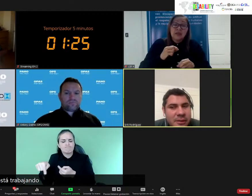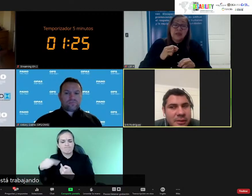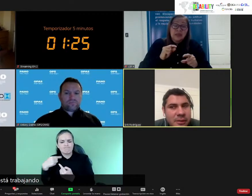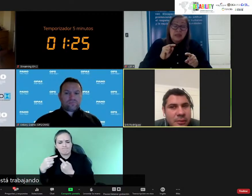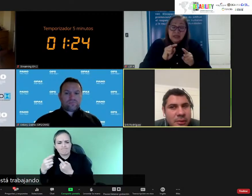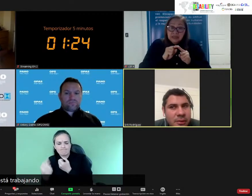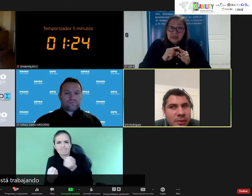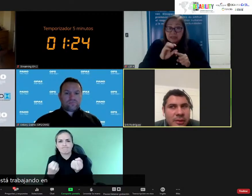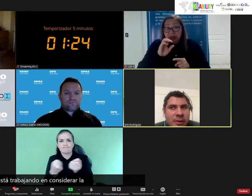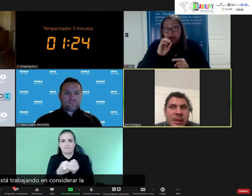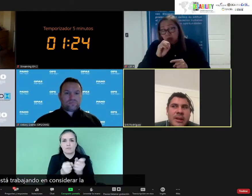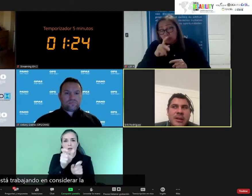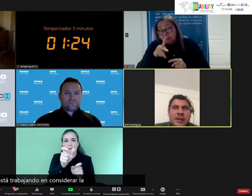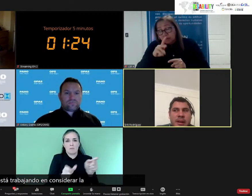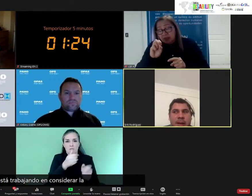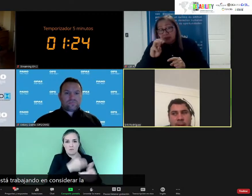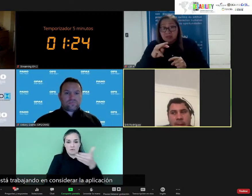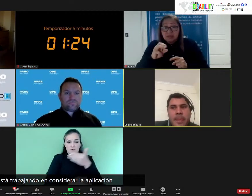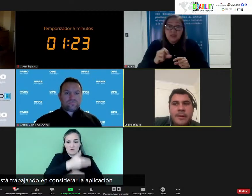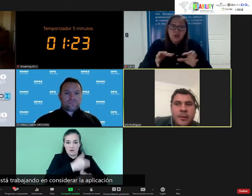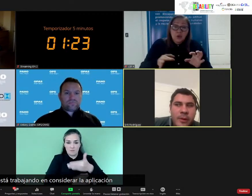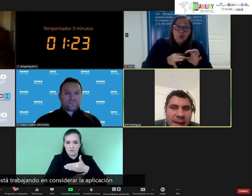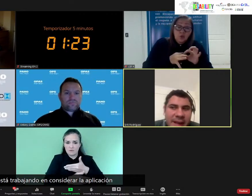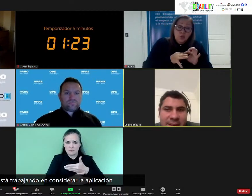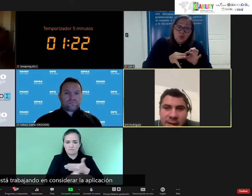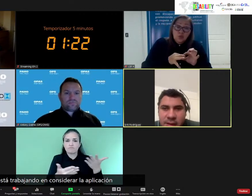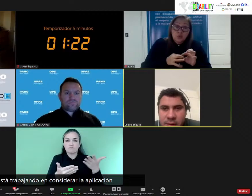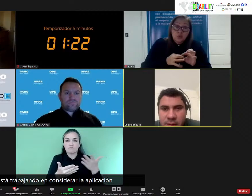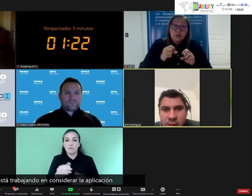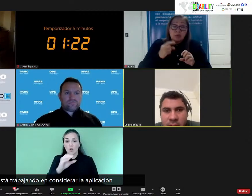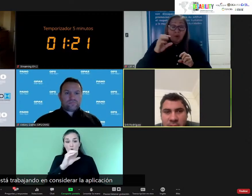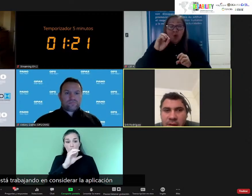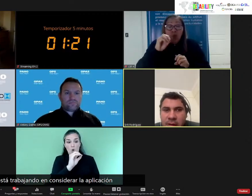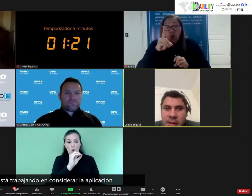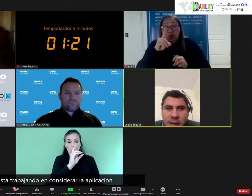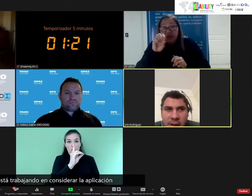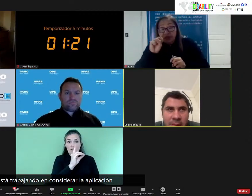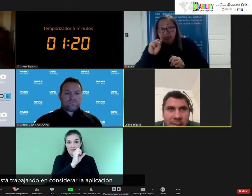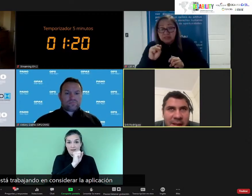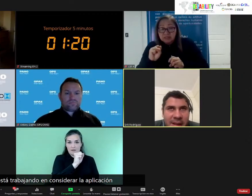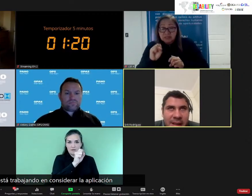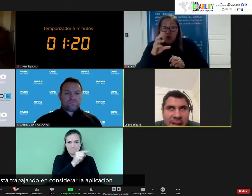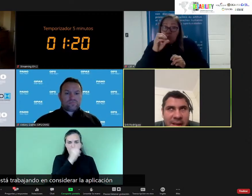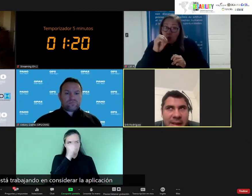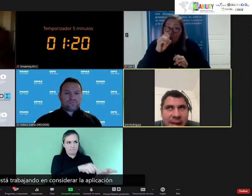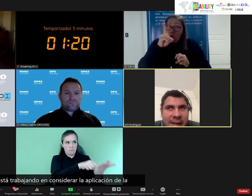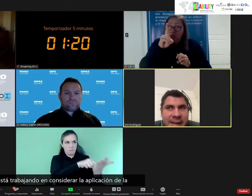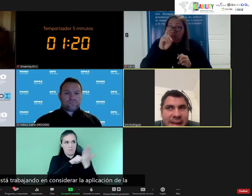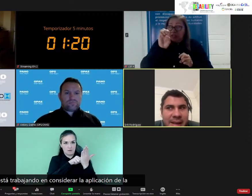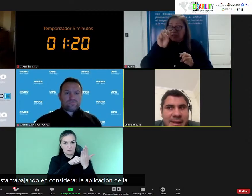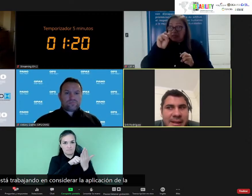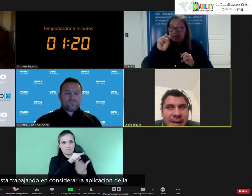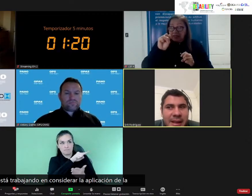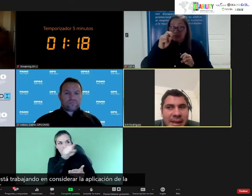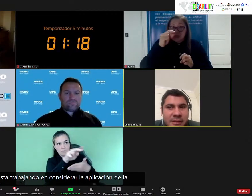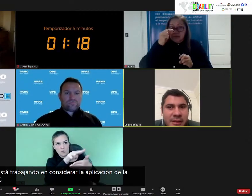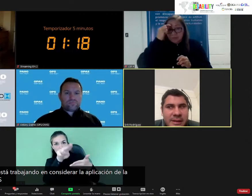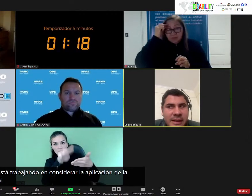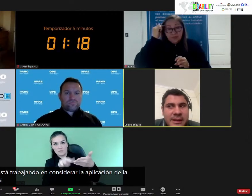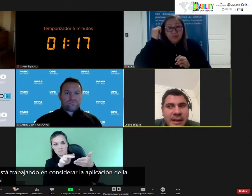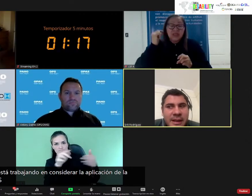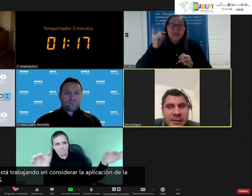states about considering the application of cpds so together with the sdgs and